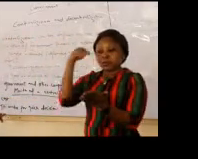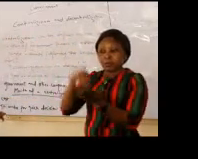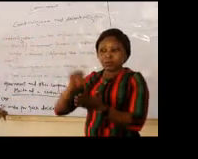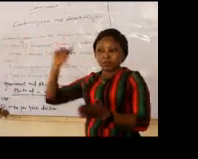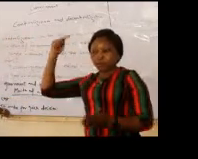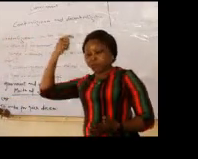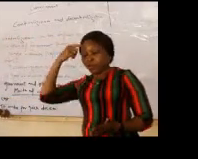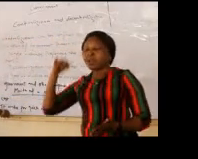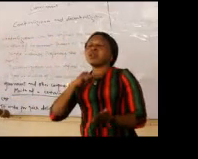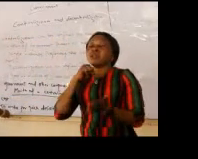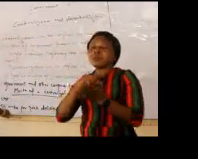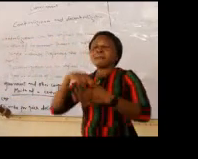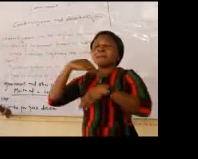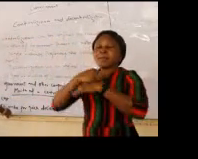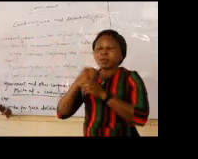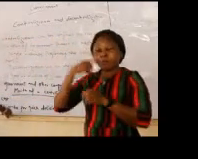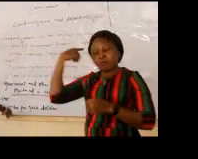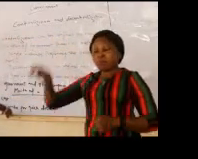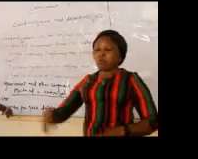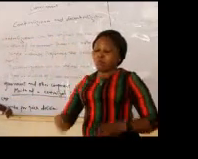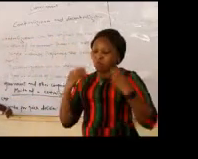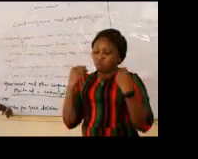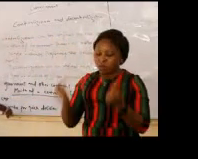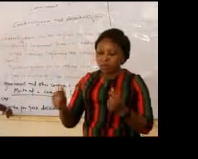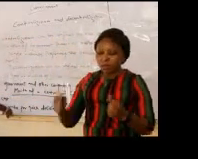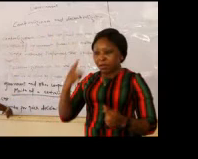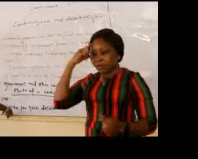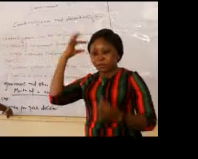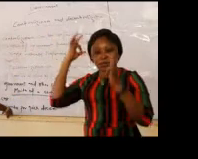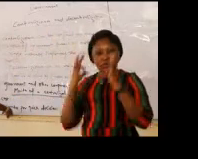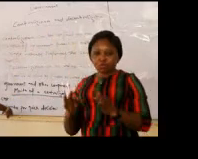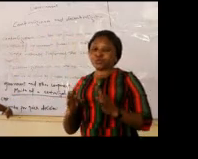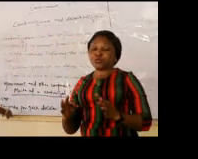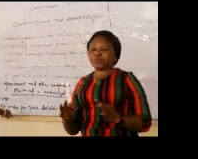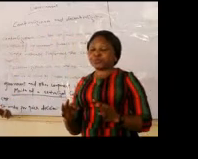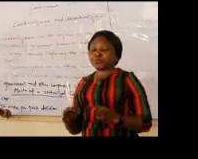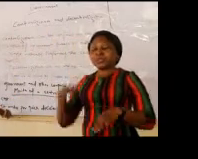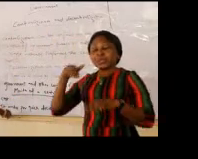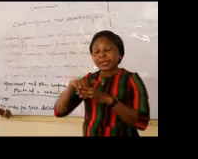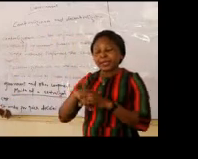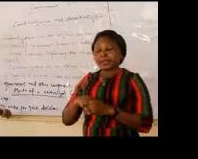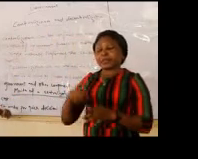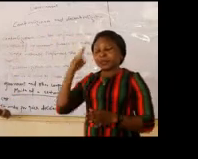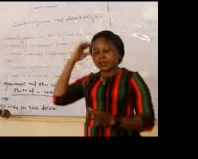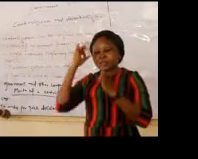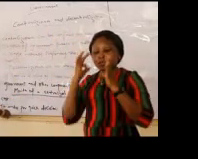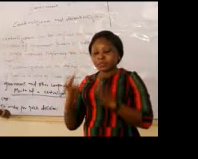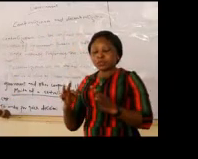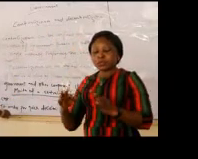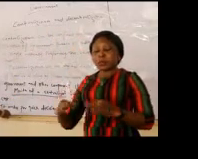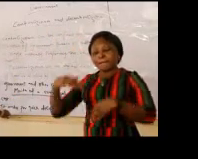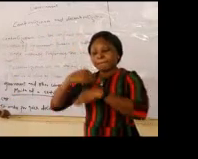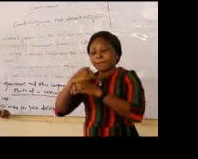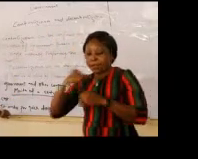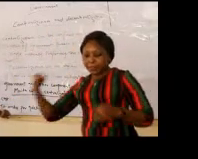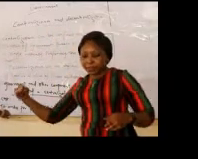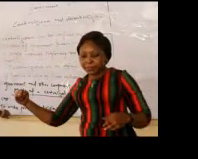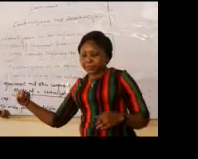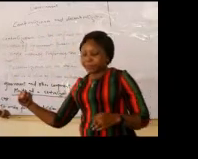quick decision in the areas of decision making and what?